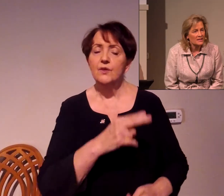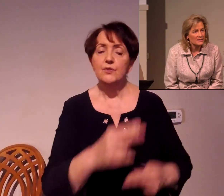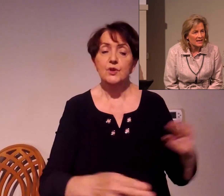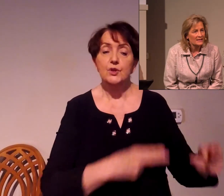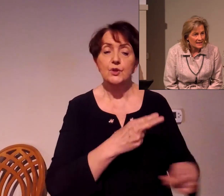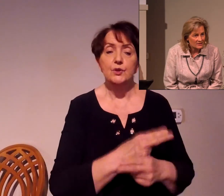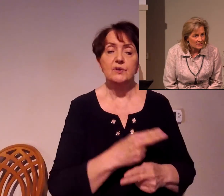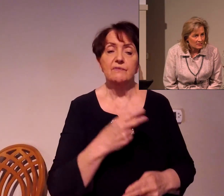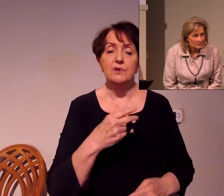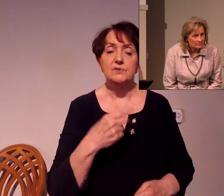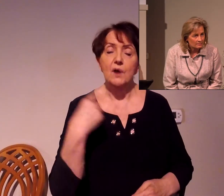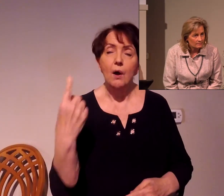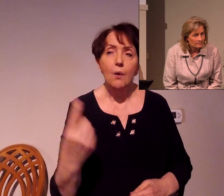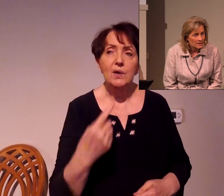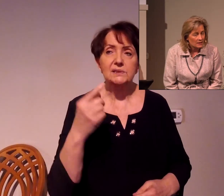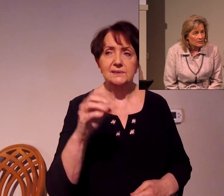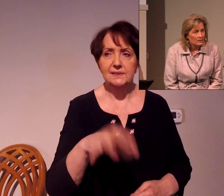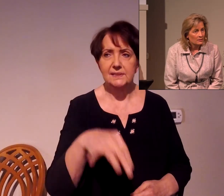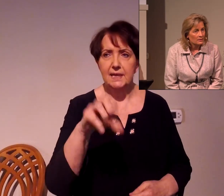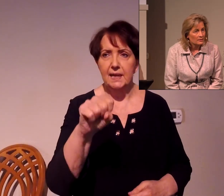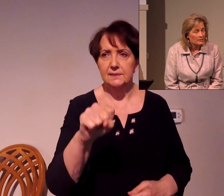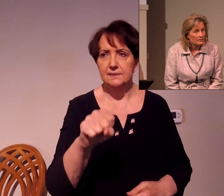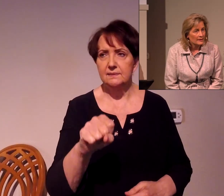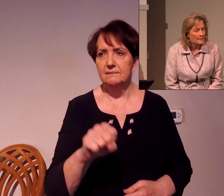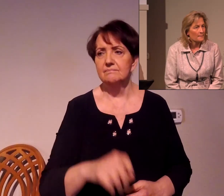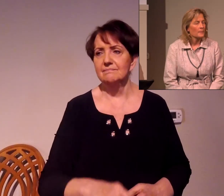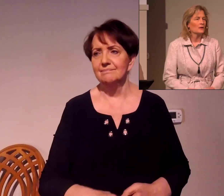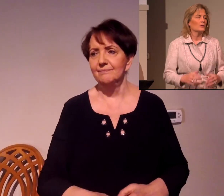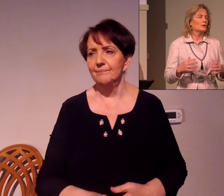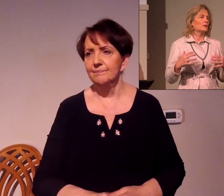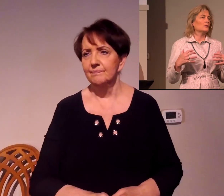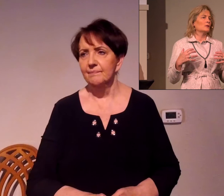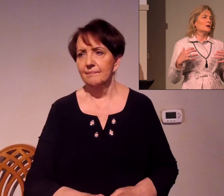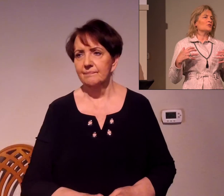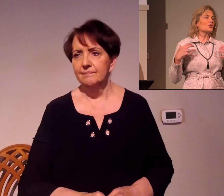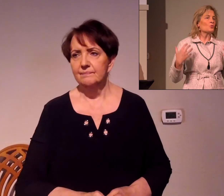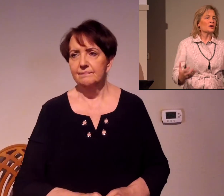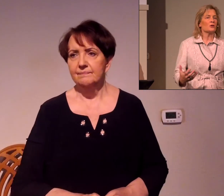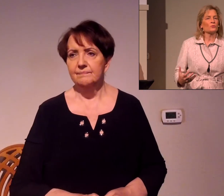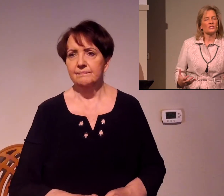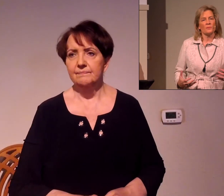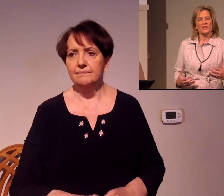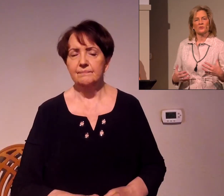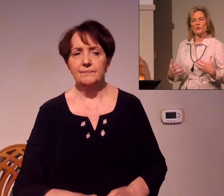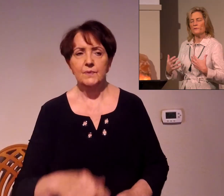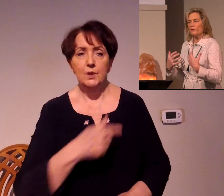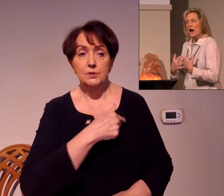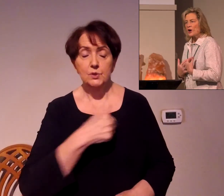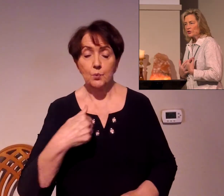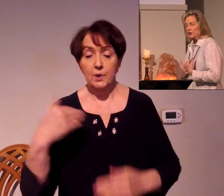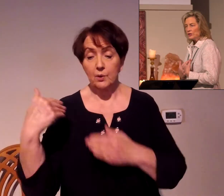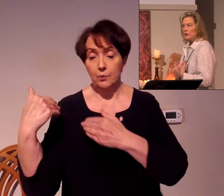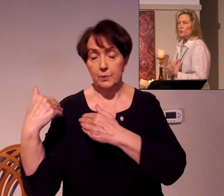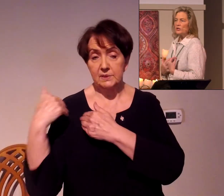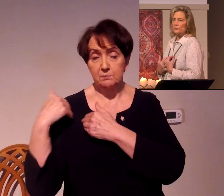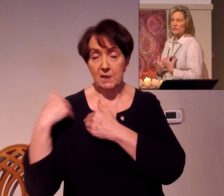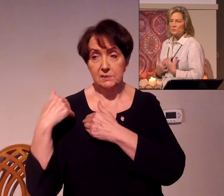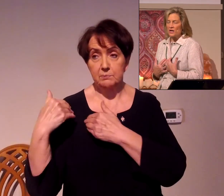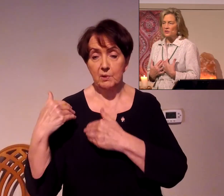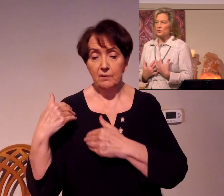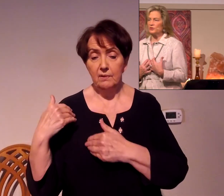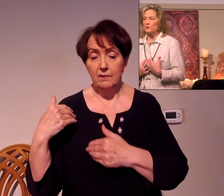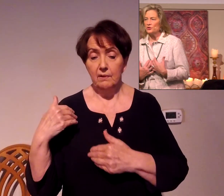does always say yes. And so we are responsible for our good.